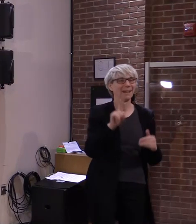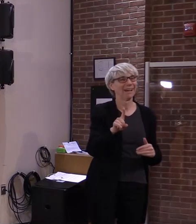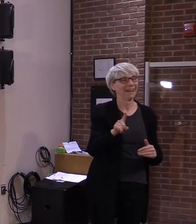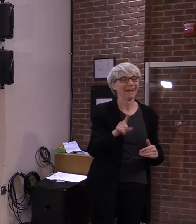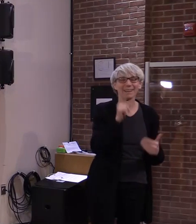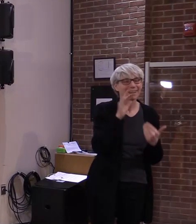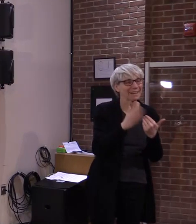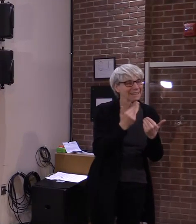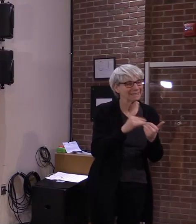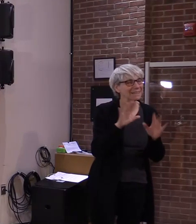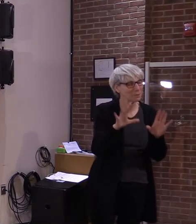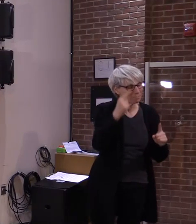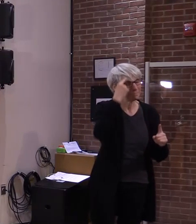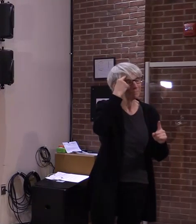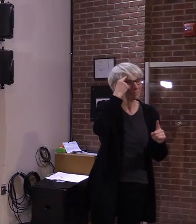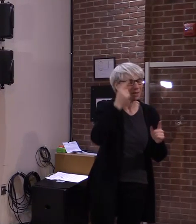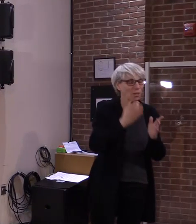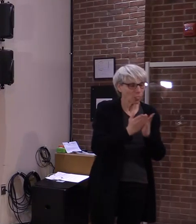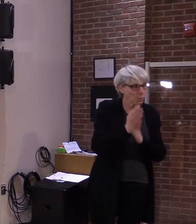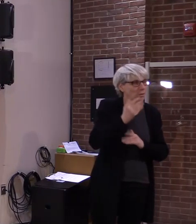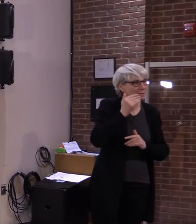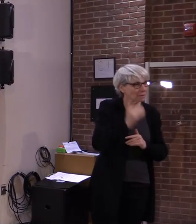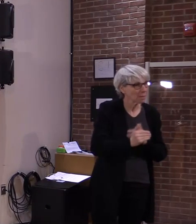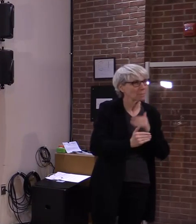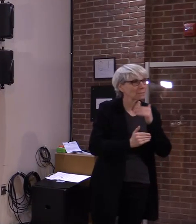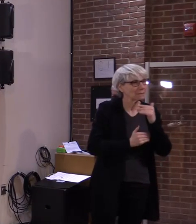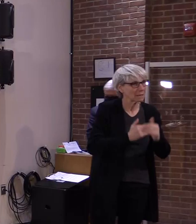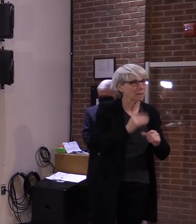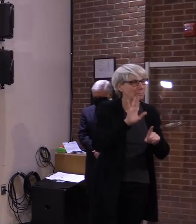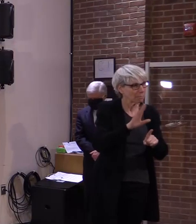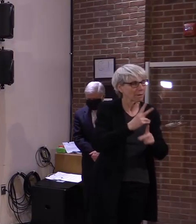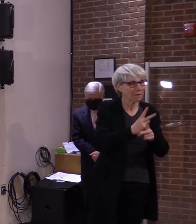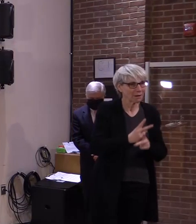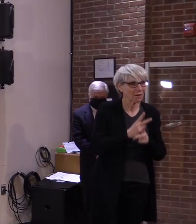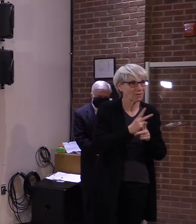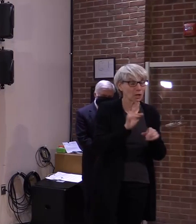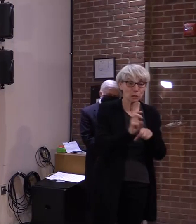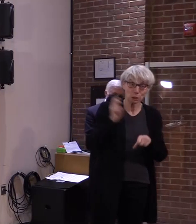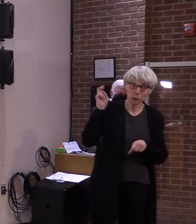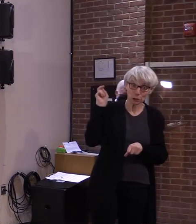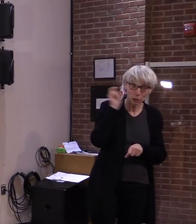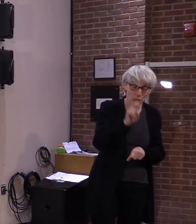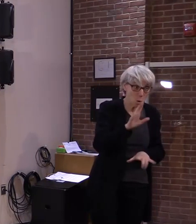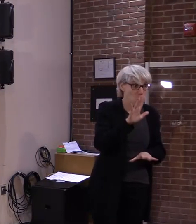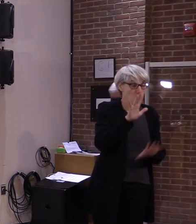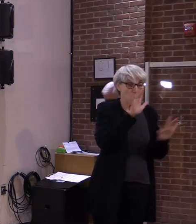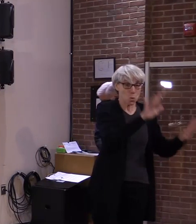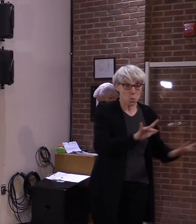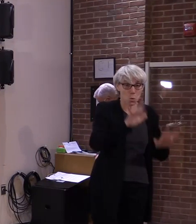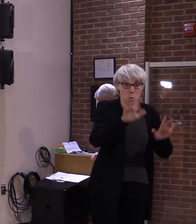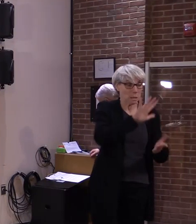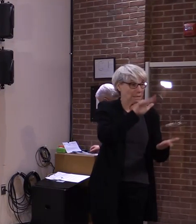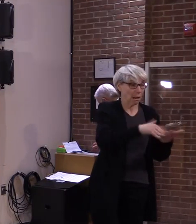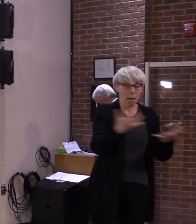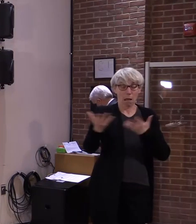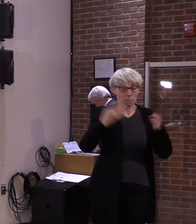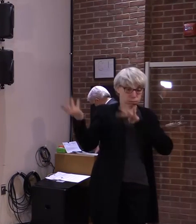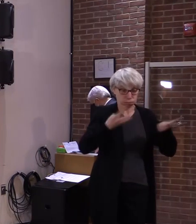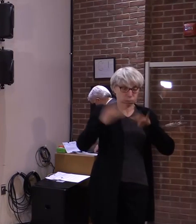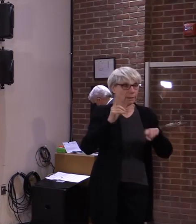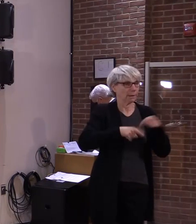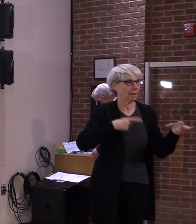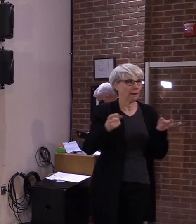just think we have to be recognize that, cognizant of that, and make